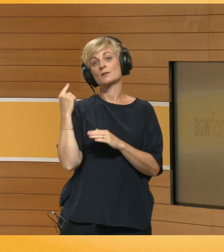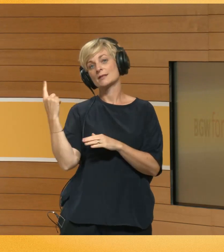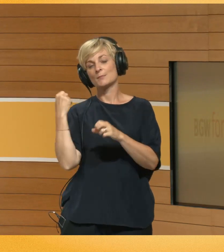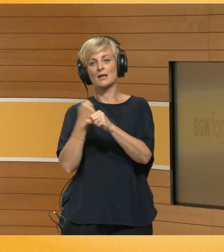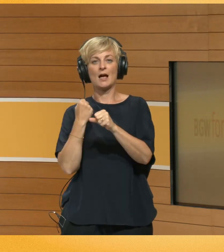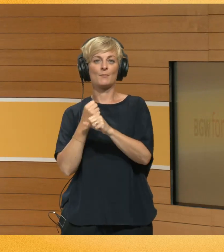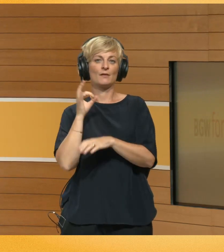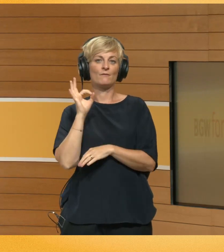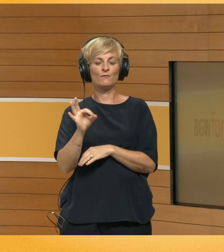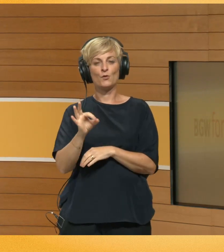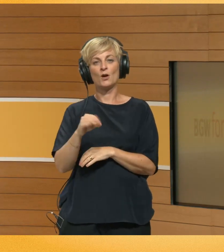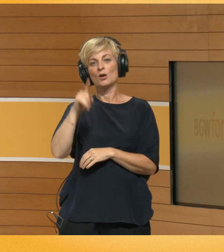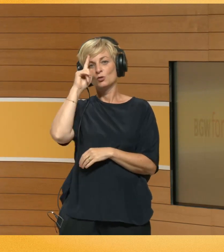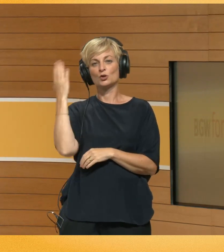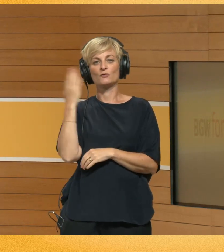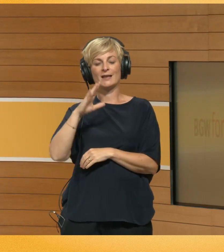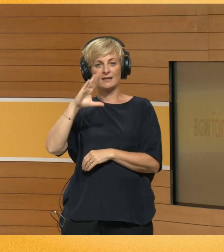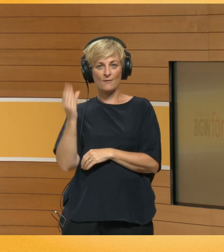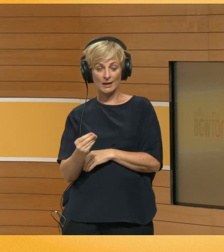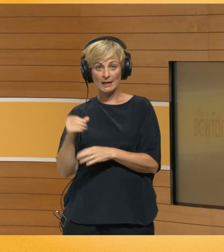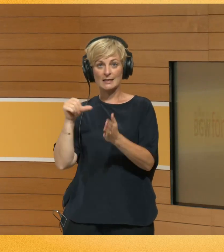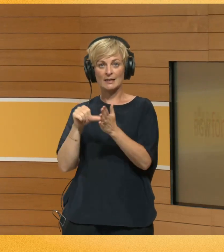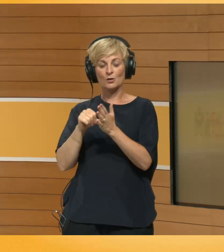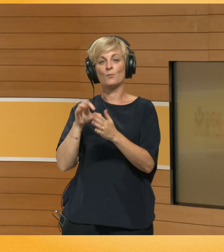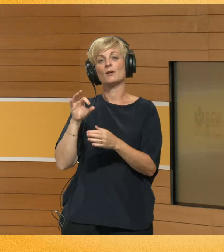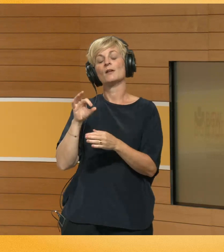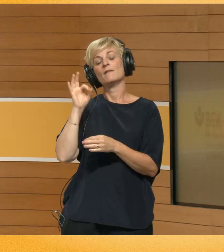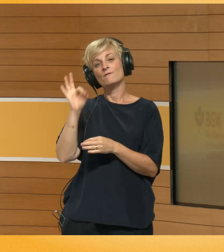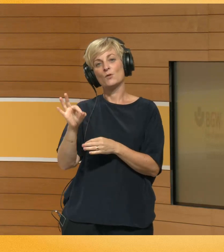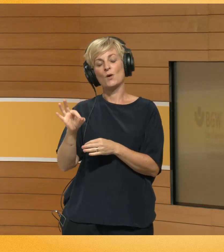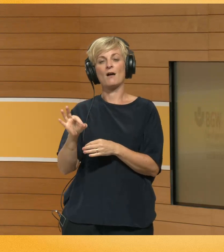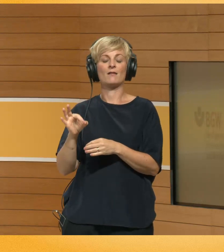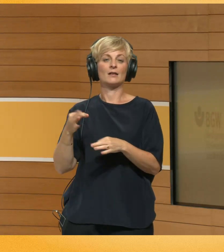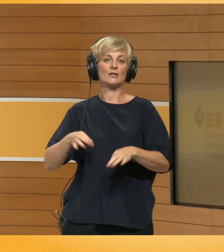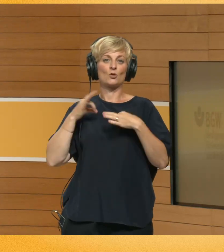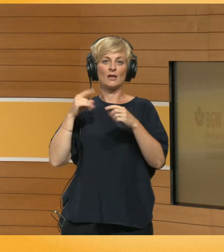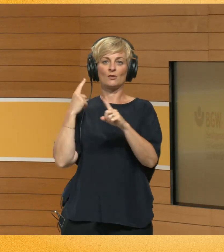session now. Daniel, stage is yours. Thank you very much.